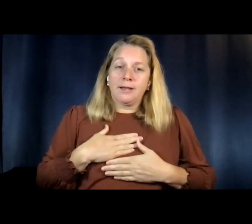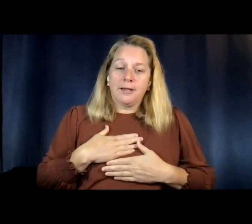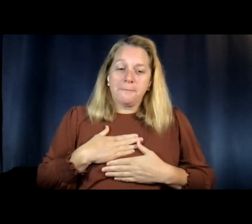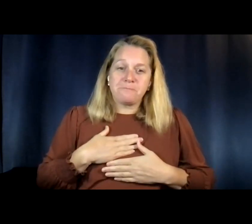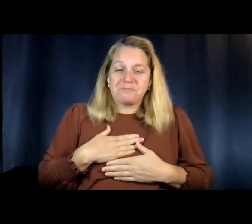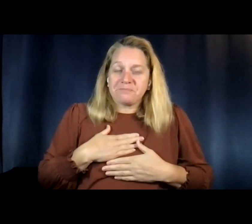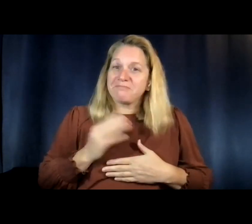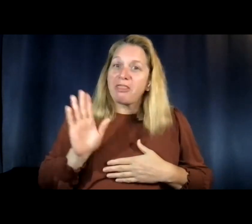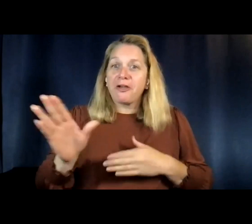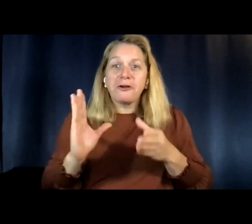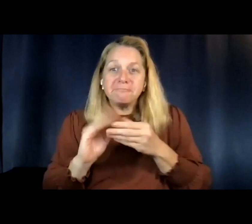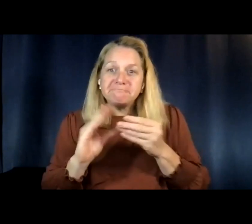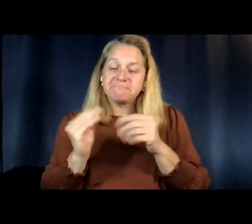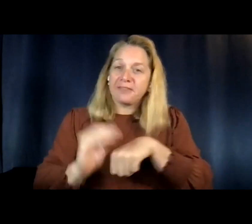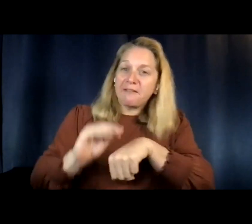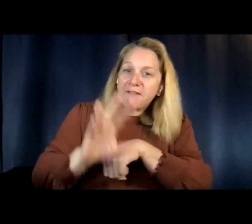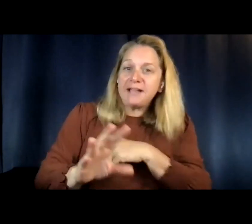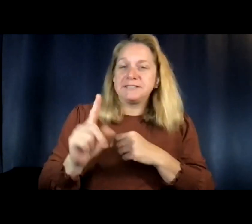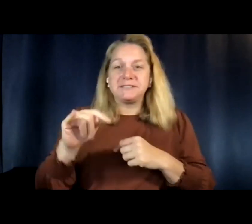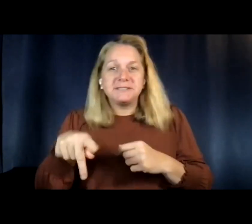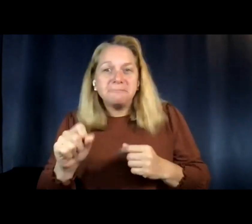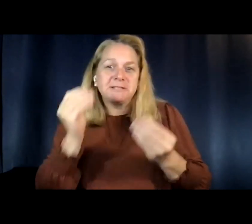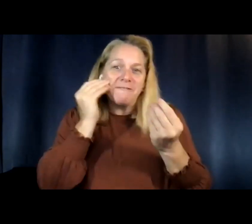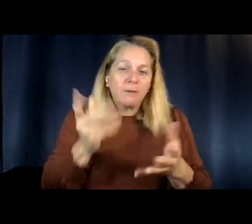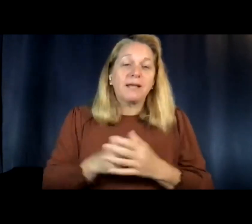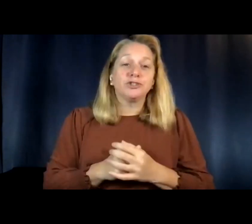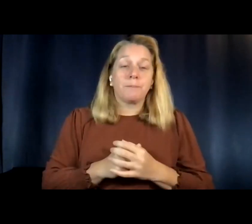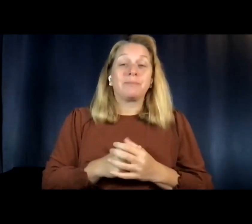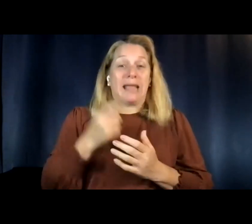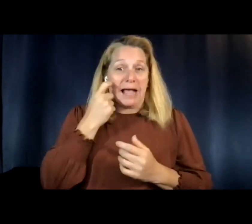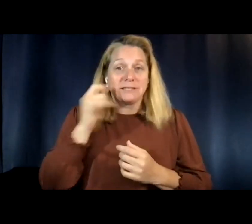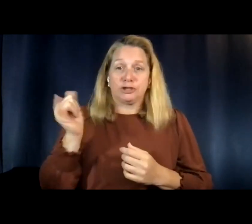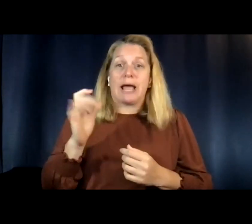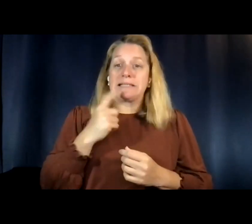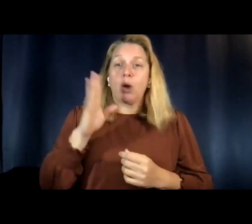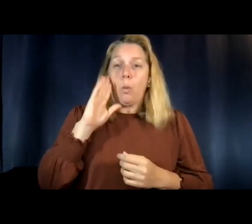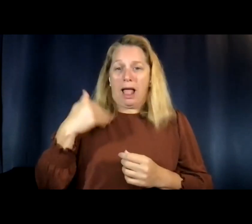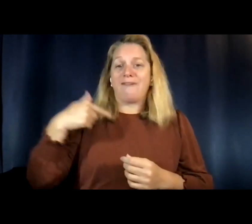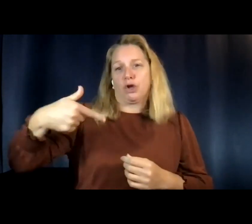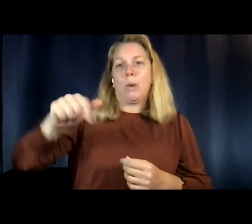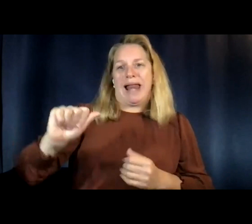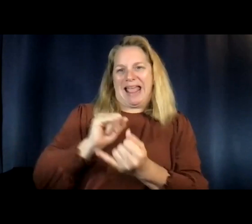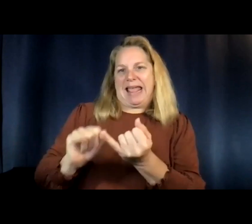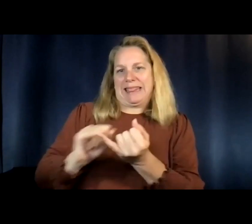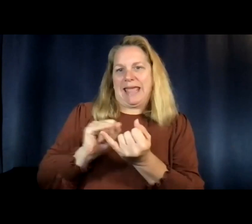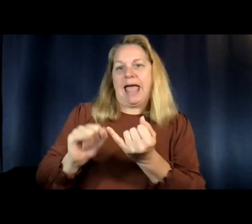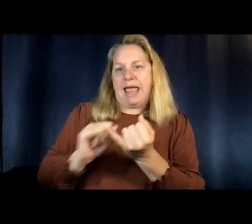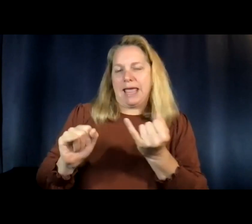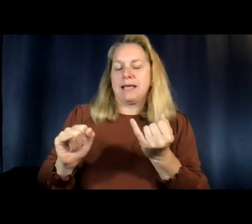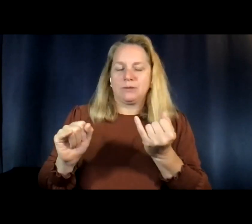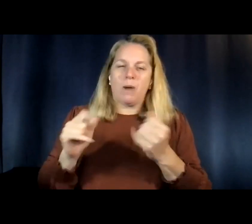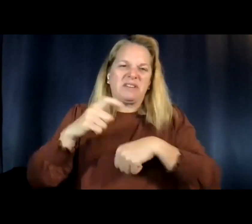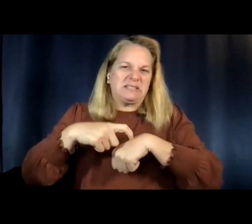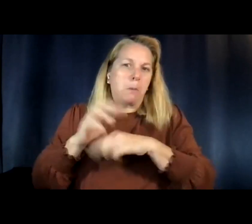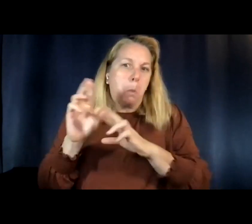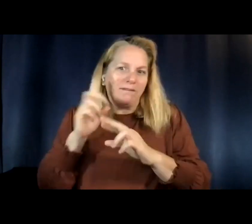what they have to say. And as we do have Q&A, so hopefully we will have time at the end to answer your questions